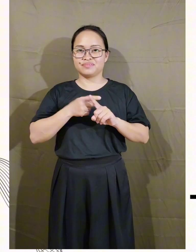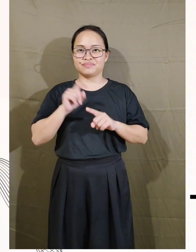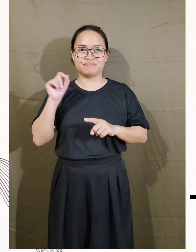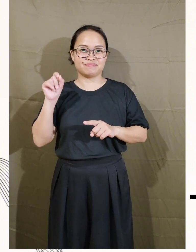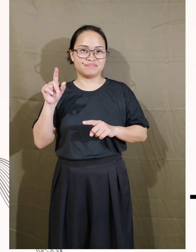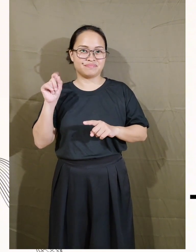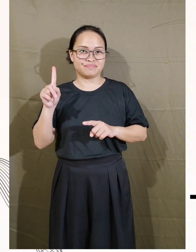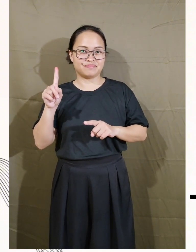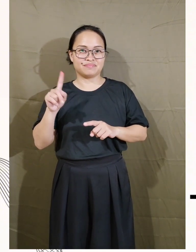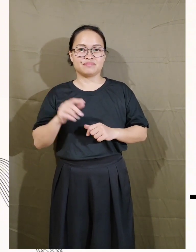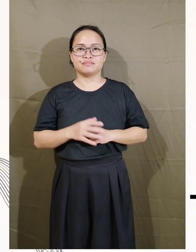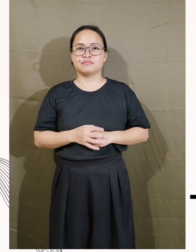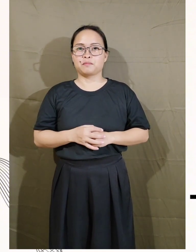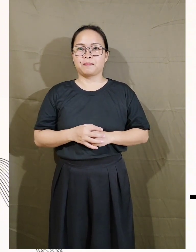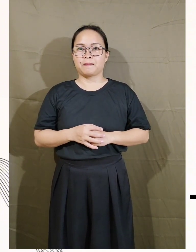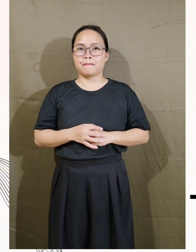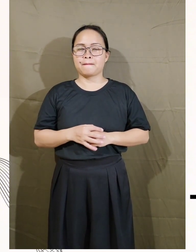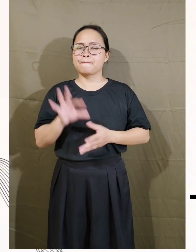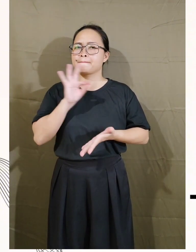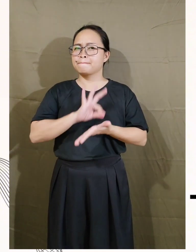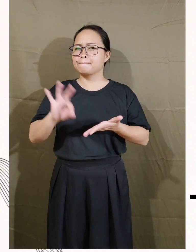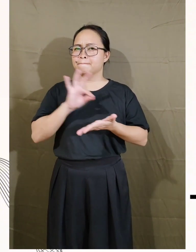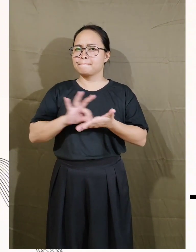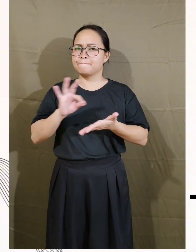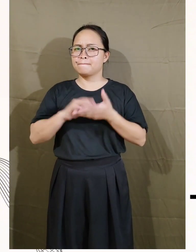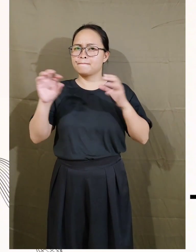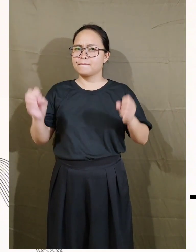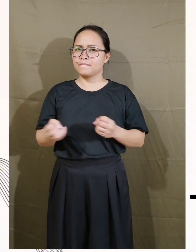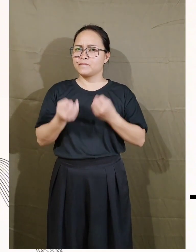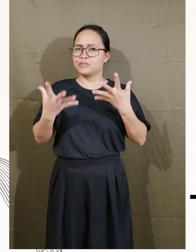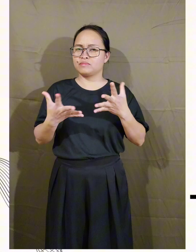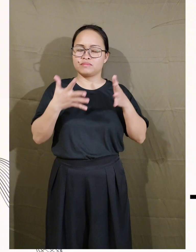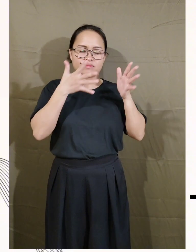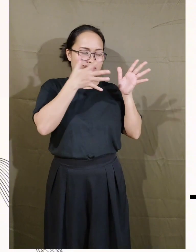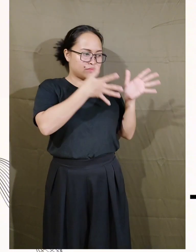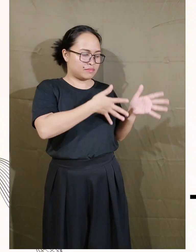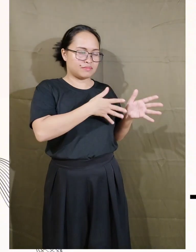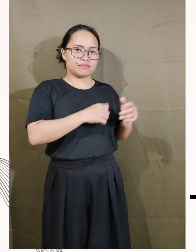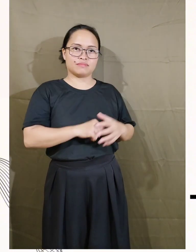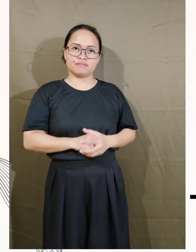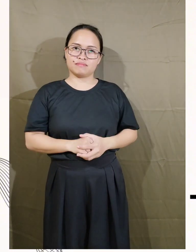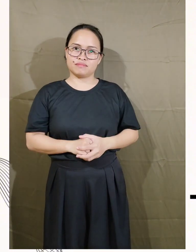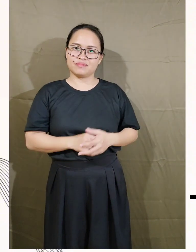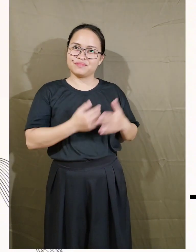11 and let's count how many are left.